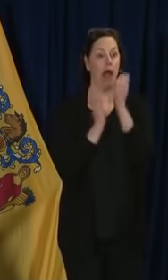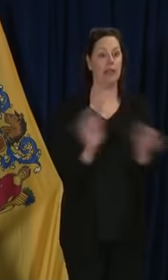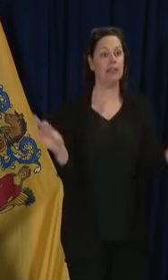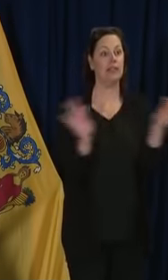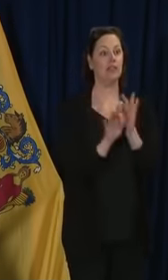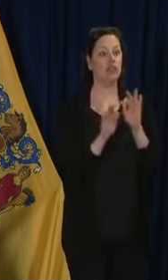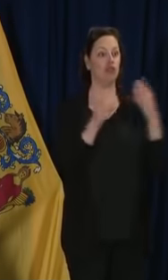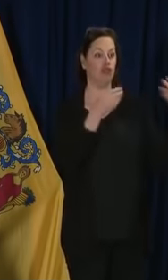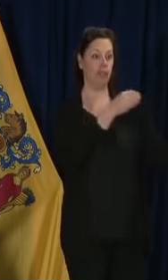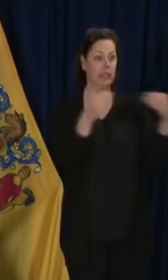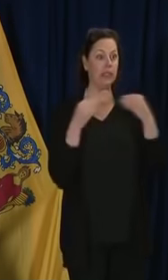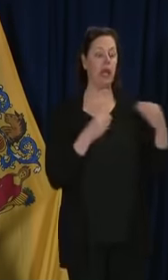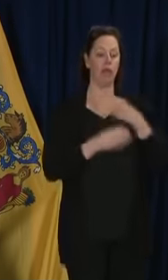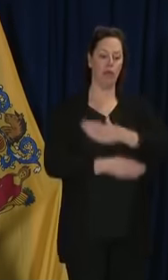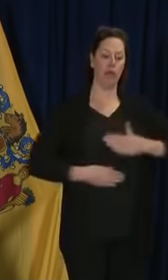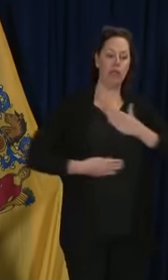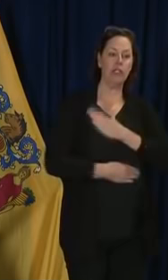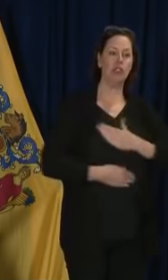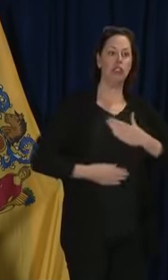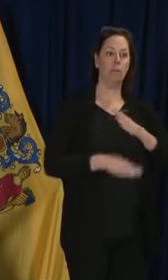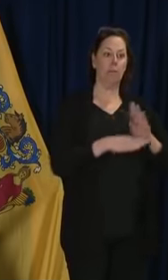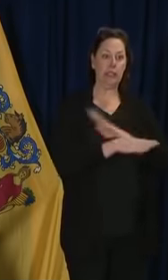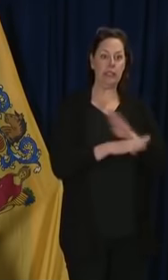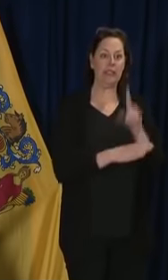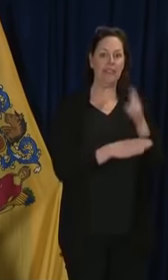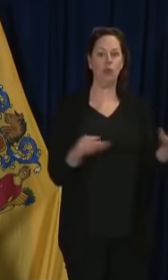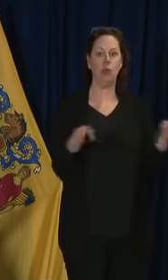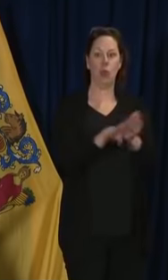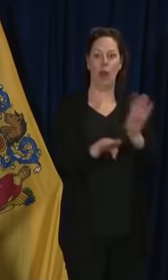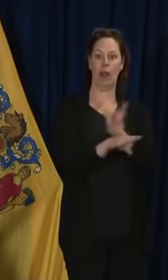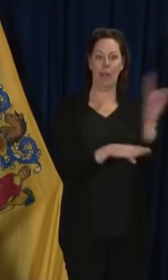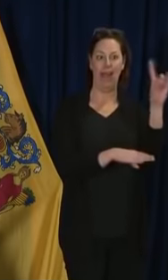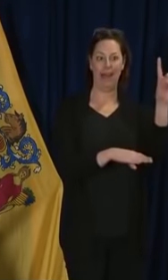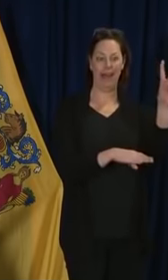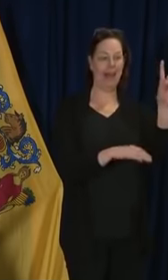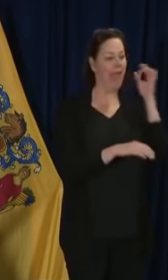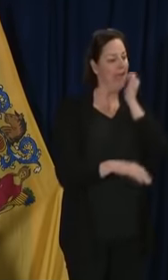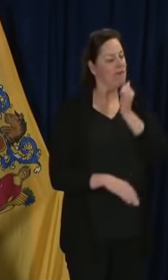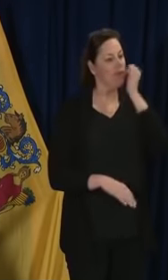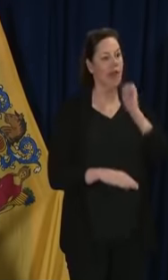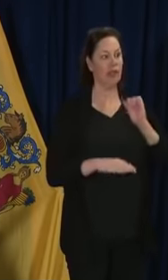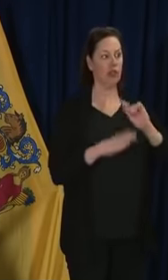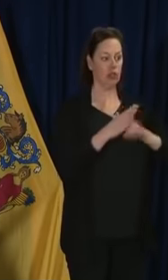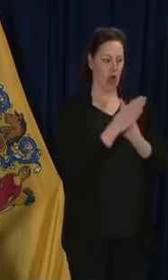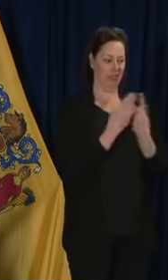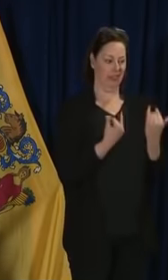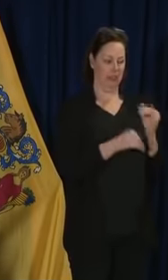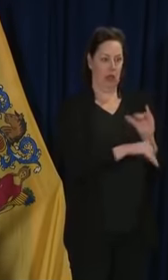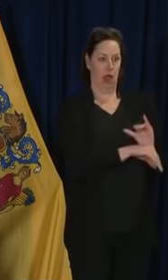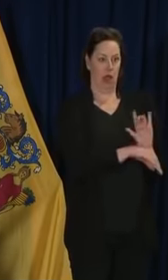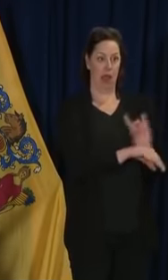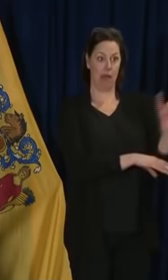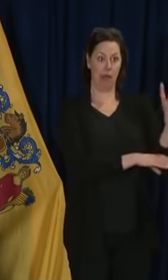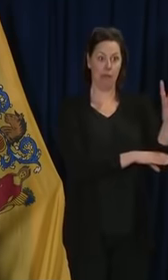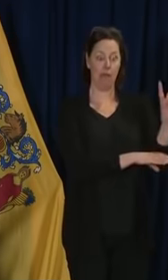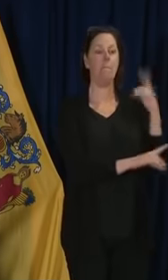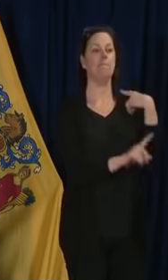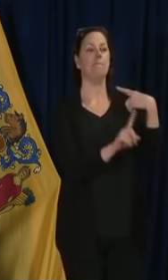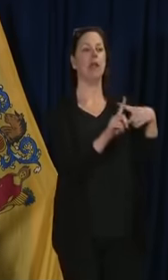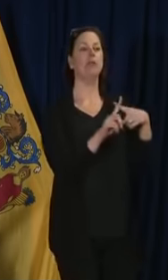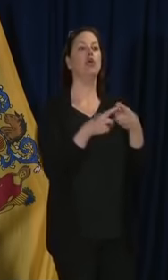recreational, and entertainment businesses must close by 8 p.m. every day, beginning today. And in addition,